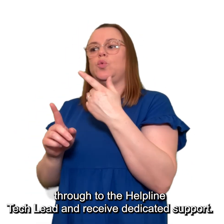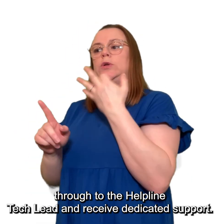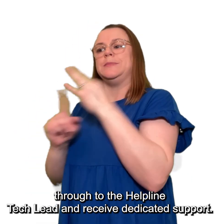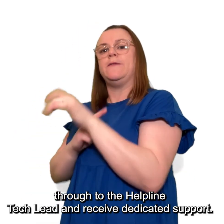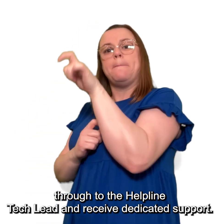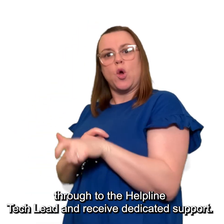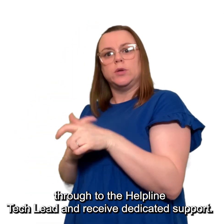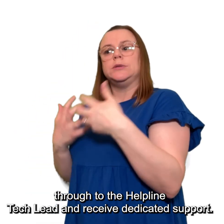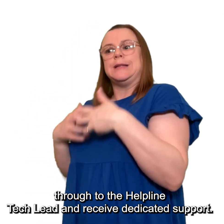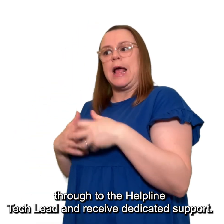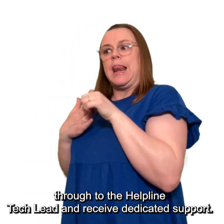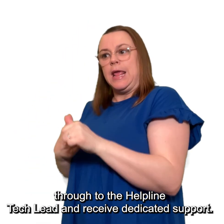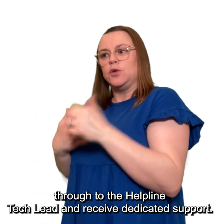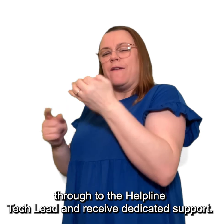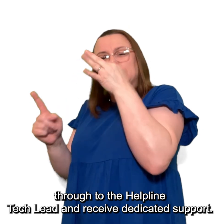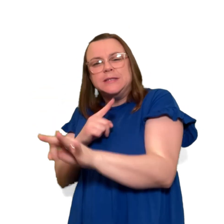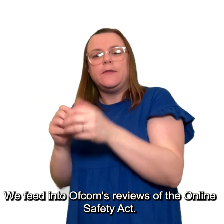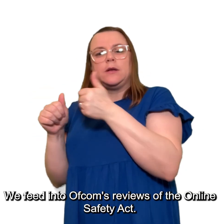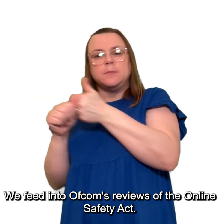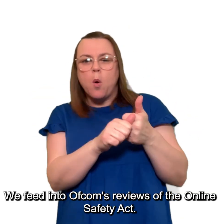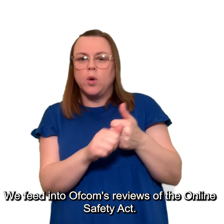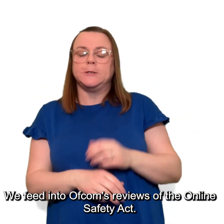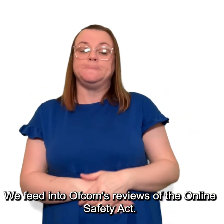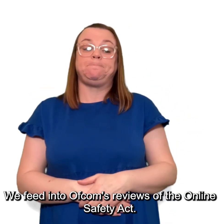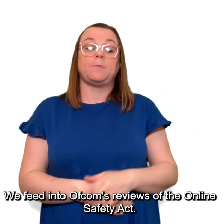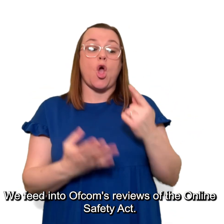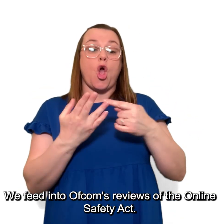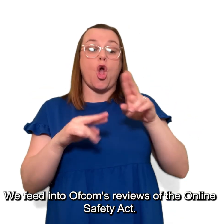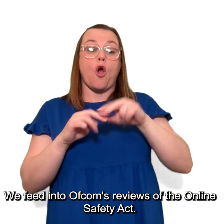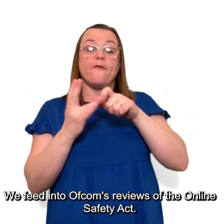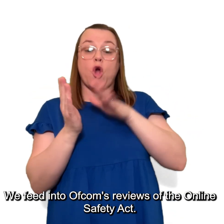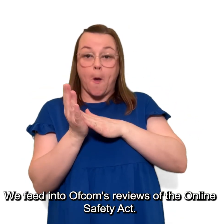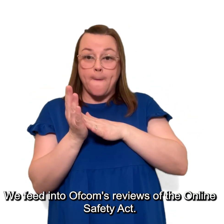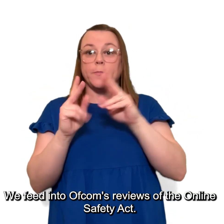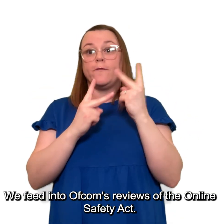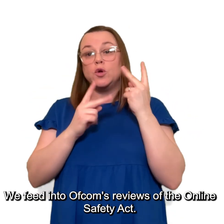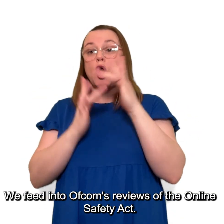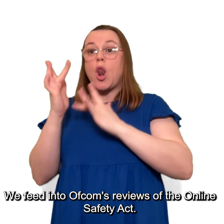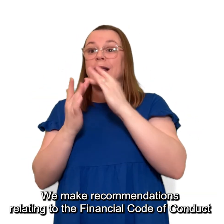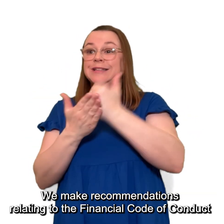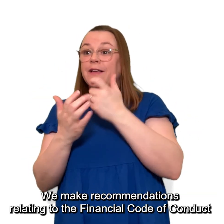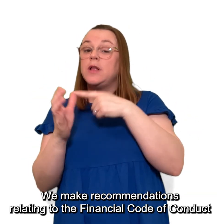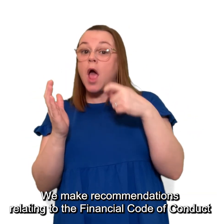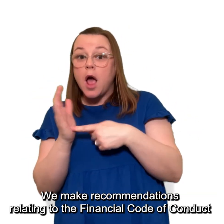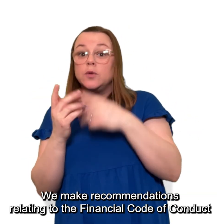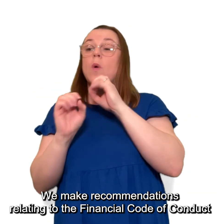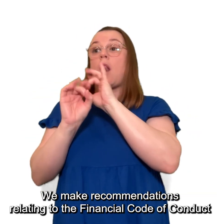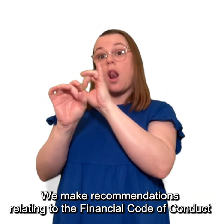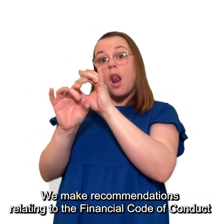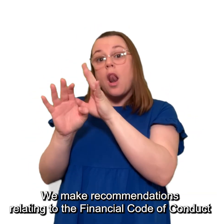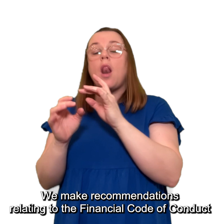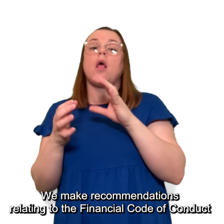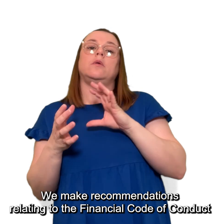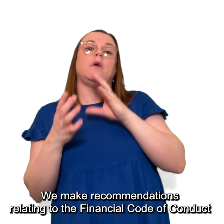tech lead and receive dedicated support. We feed into Ofcom's reviews of the Online Safety Act. We make